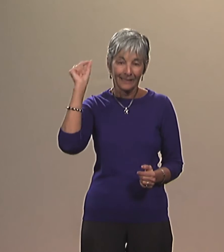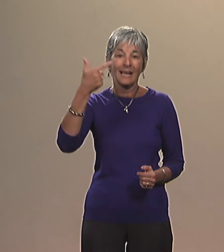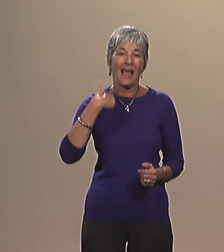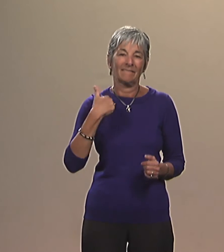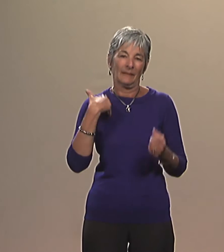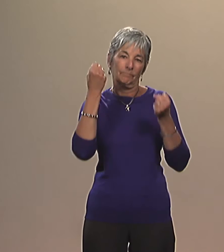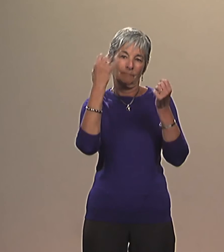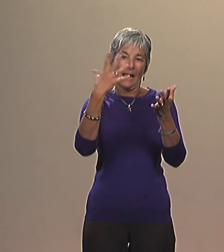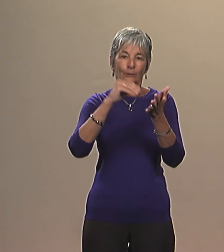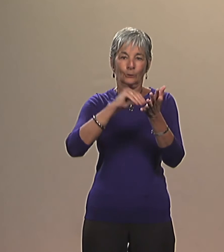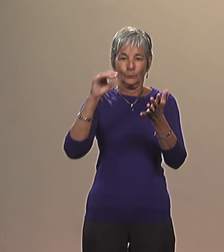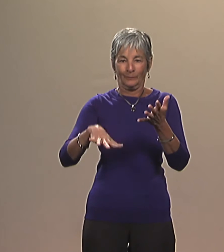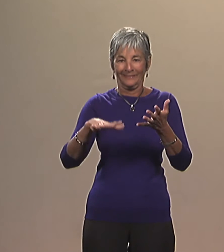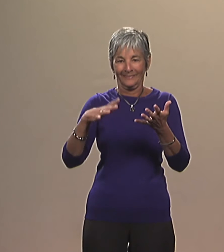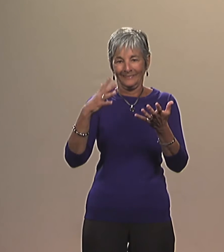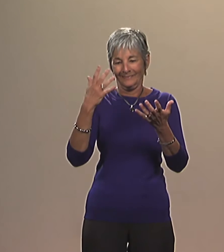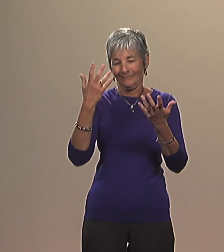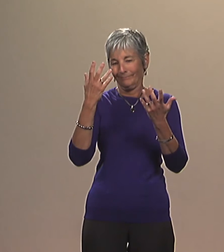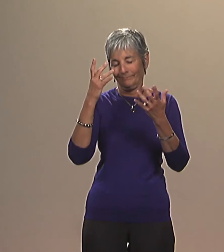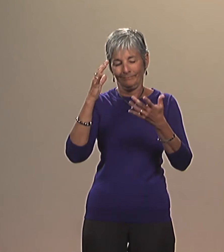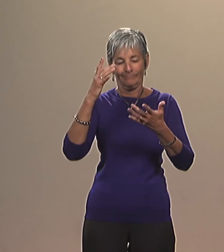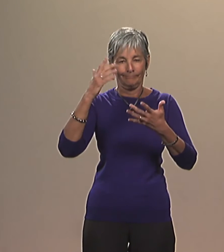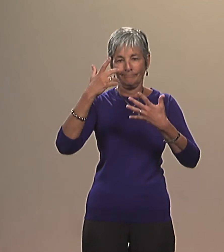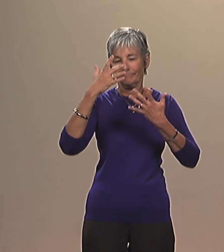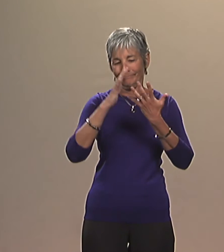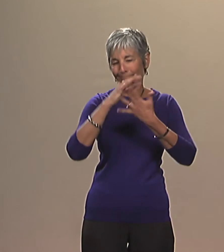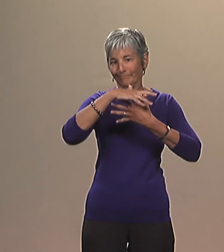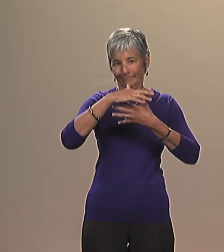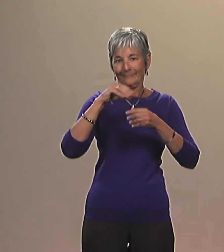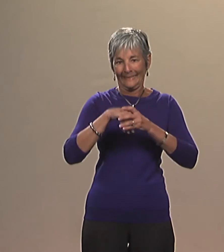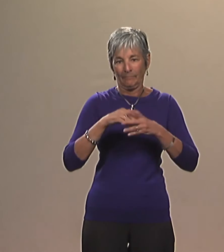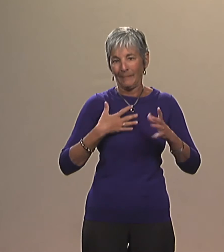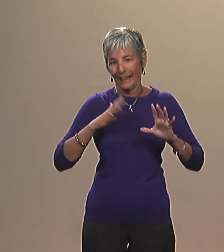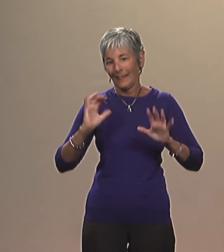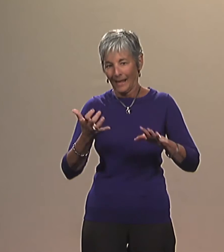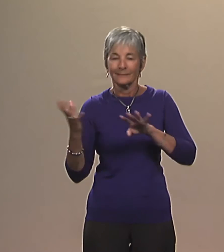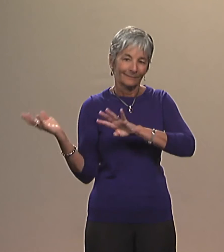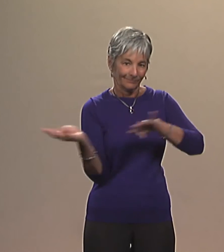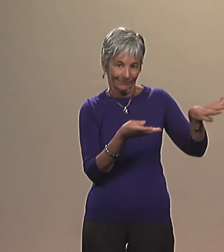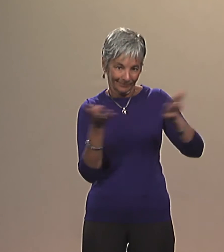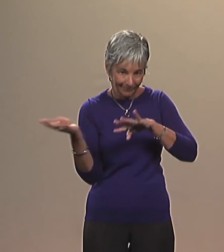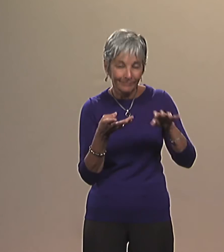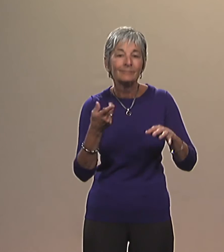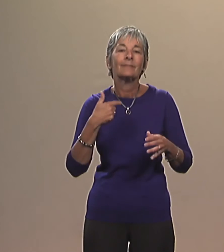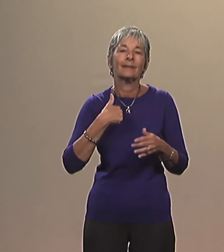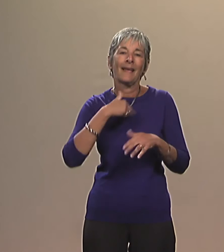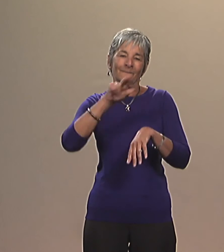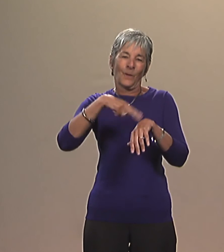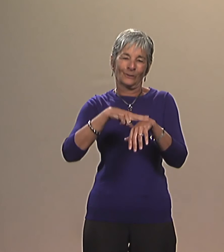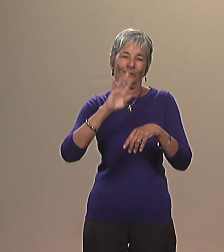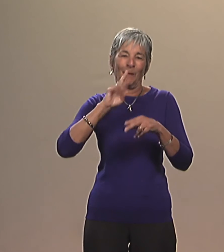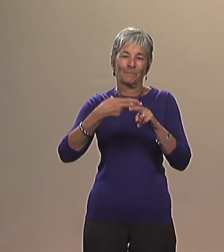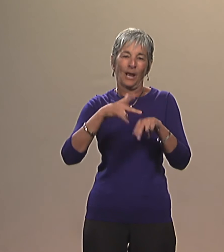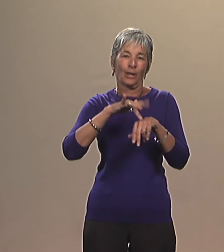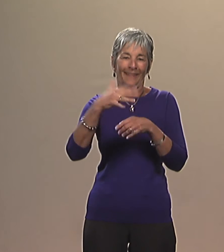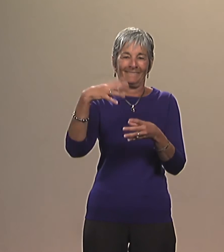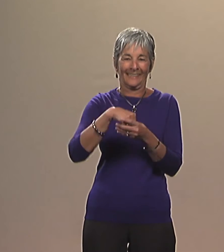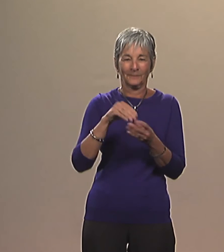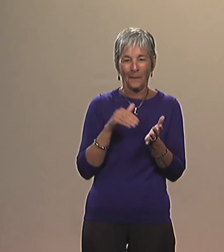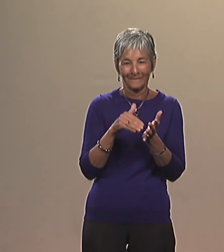As a teacher here at Gallaudet, I have many students in the undergraduate program who have come through my classes. Of course, we often discuss the topic of early